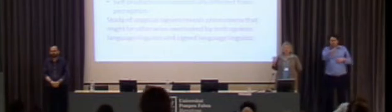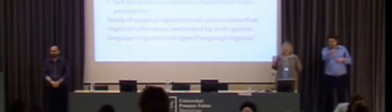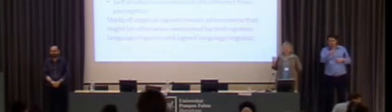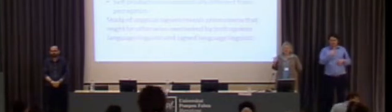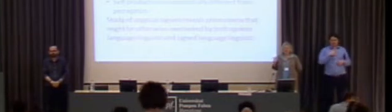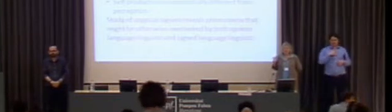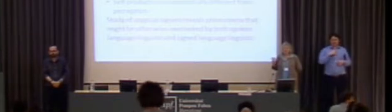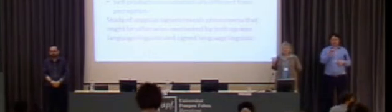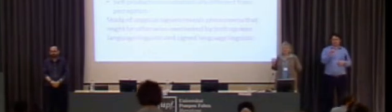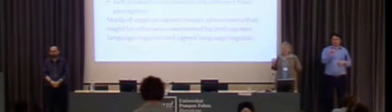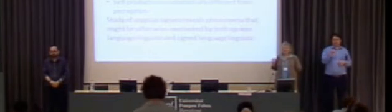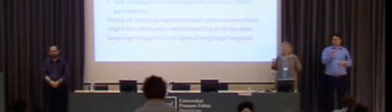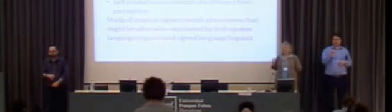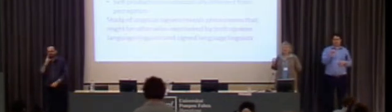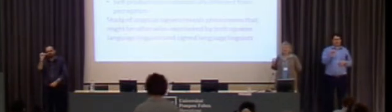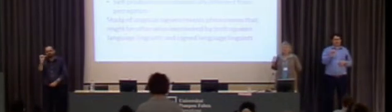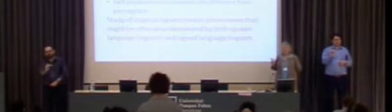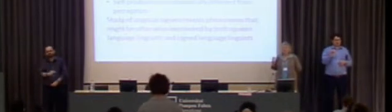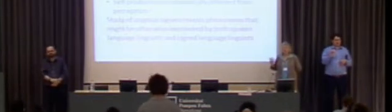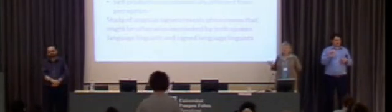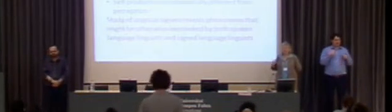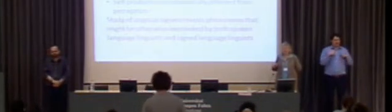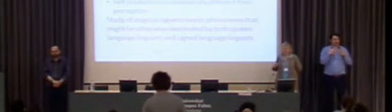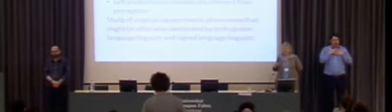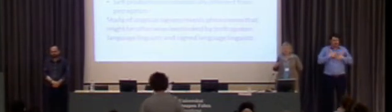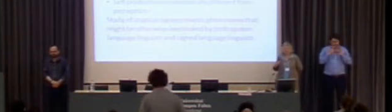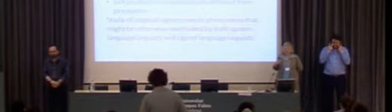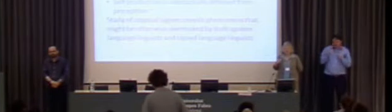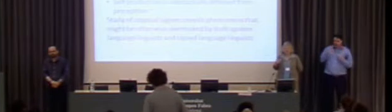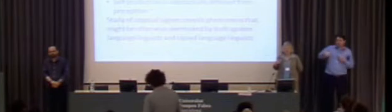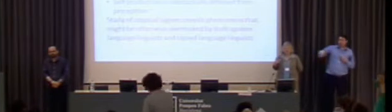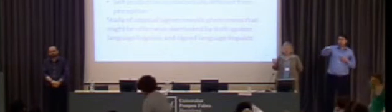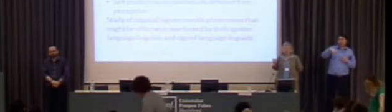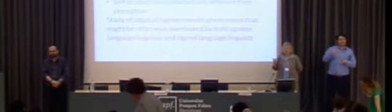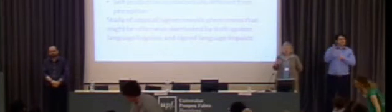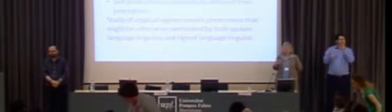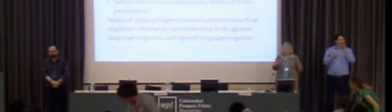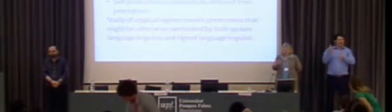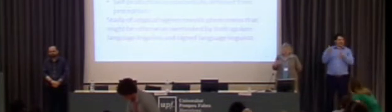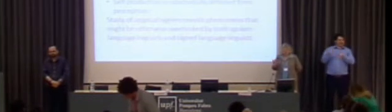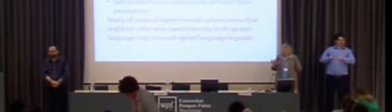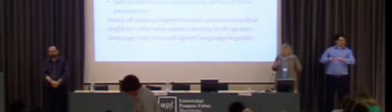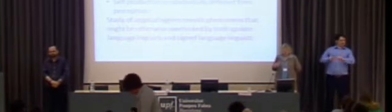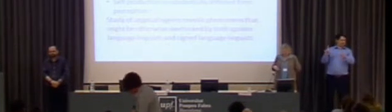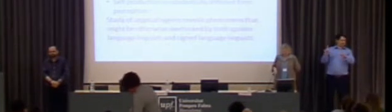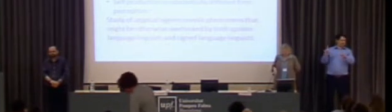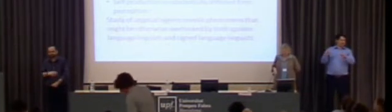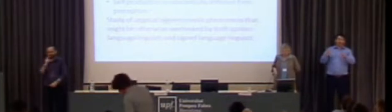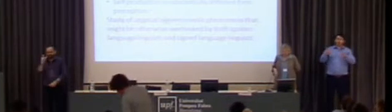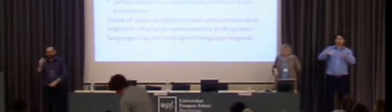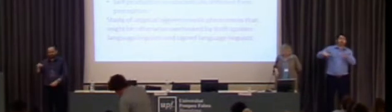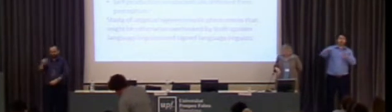who have atypical, non-typical sign language, and by that I mean people who have some